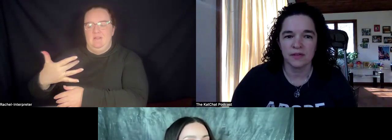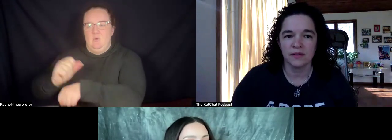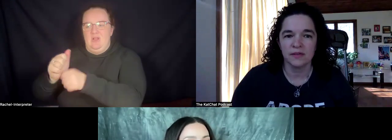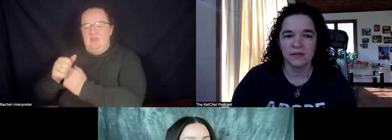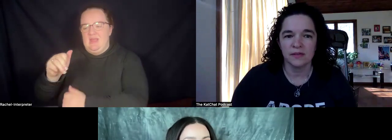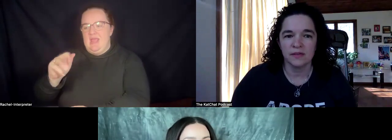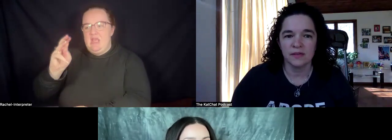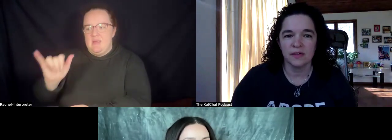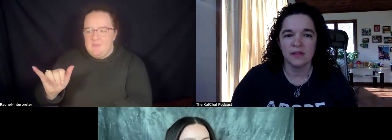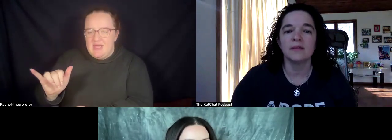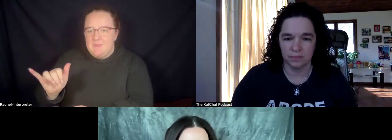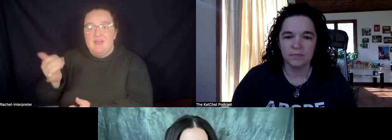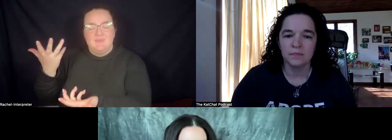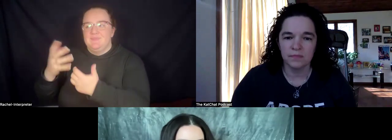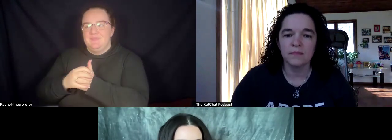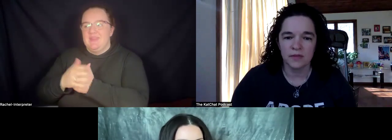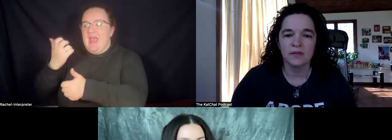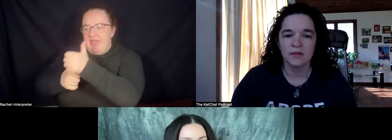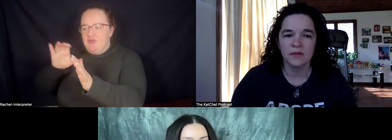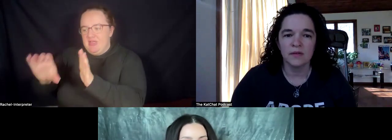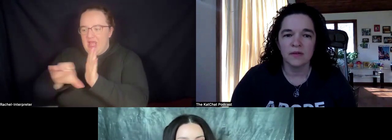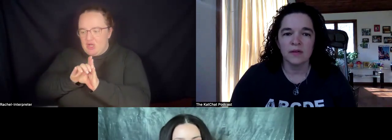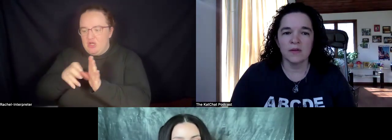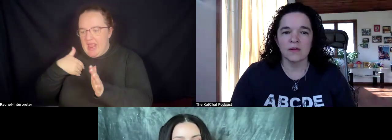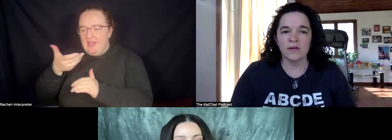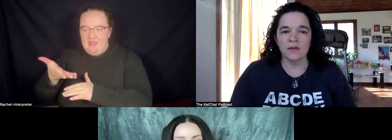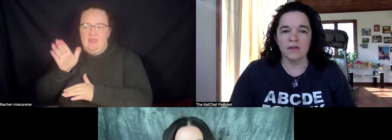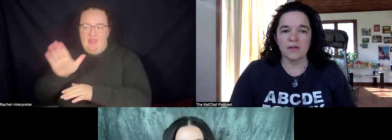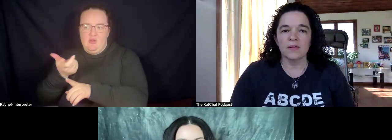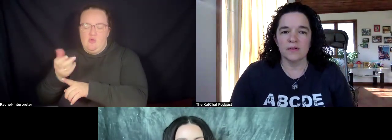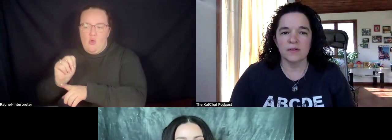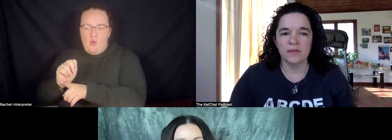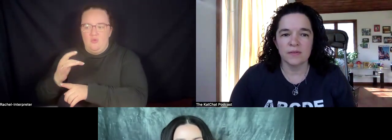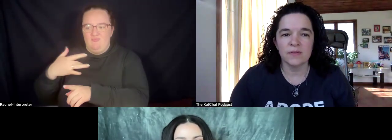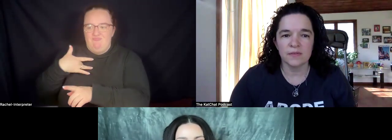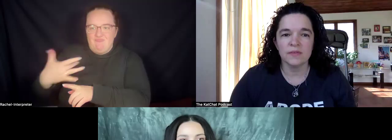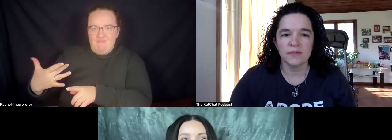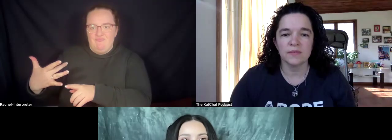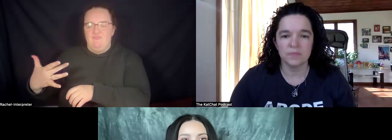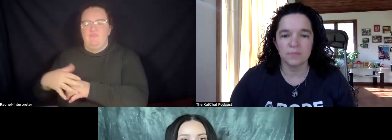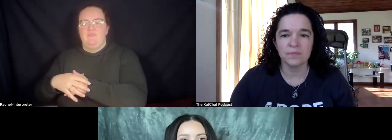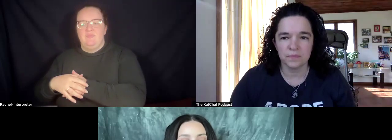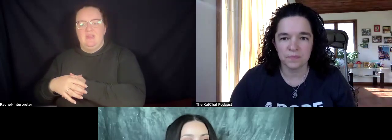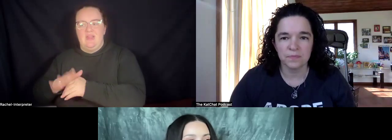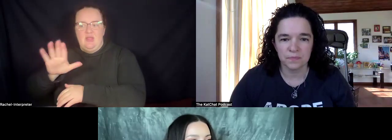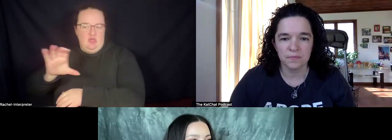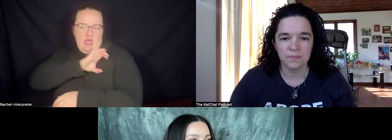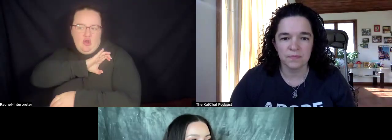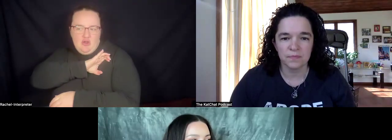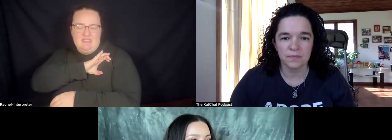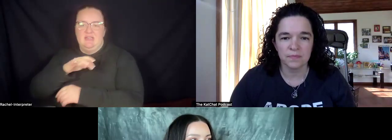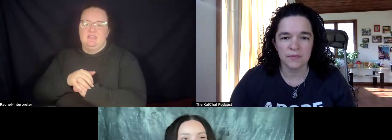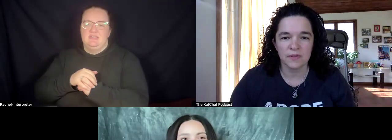was every character, of course, had their own characteristics. The ladies that were hired brought